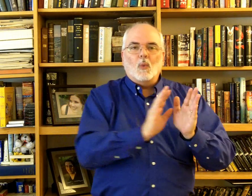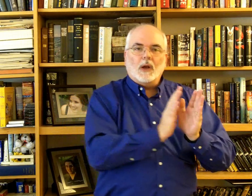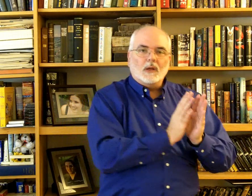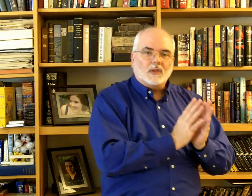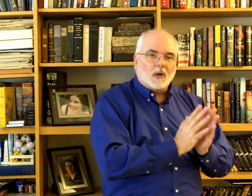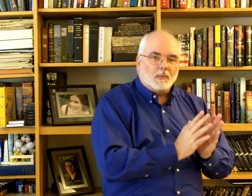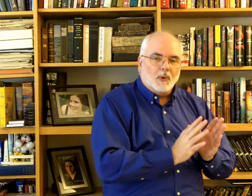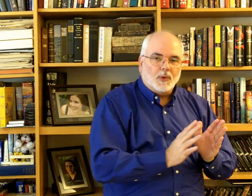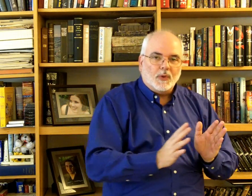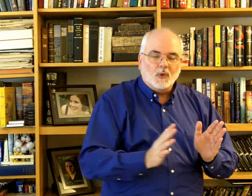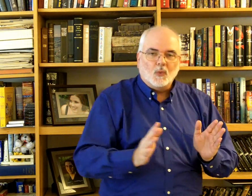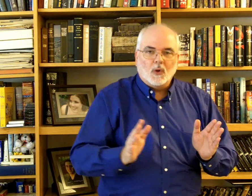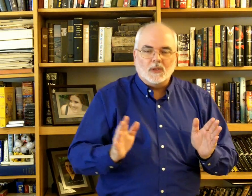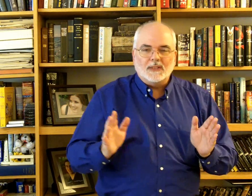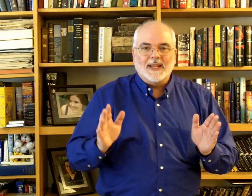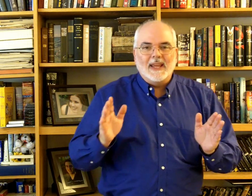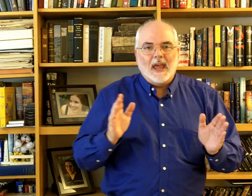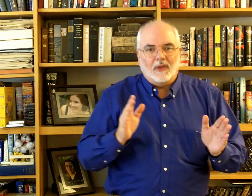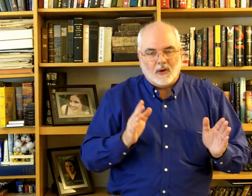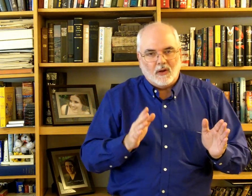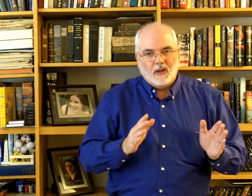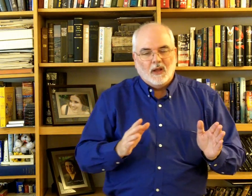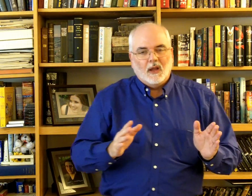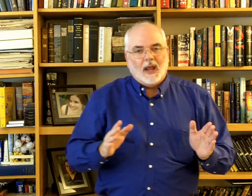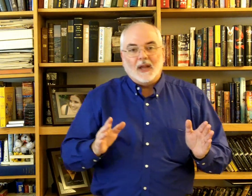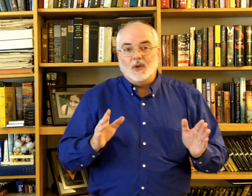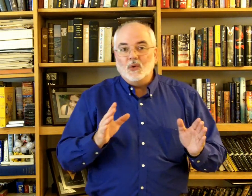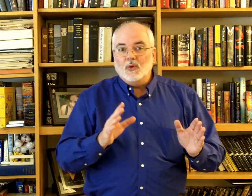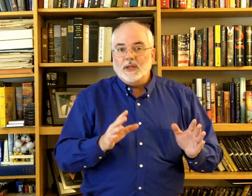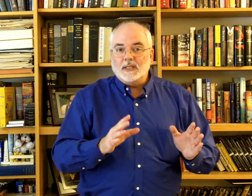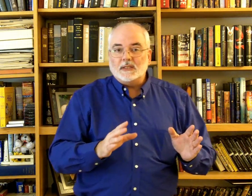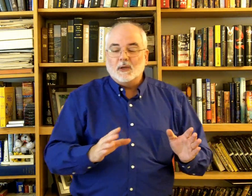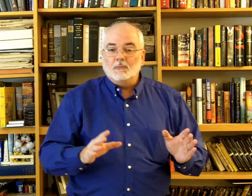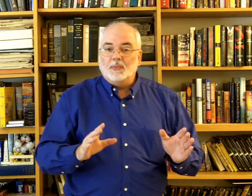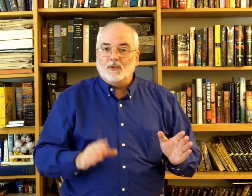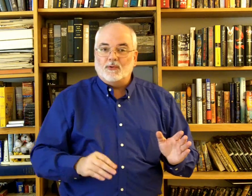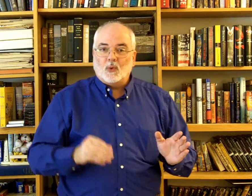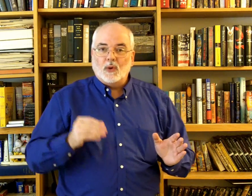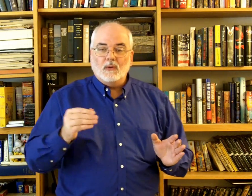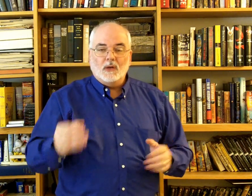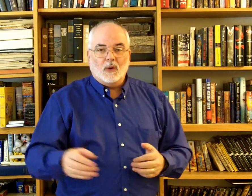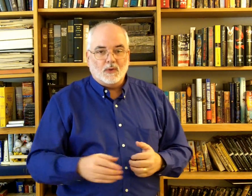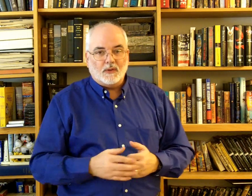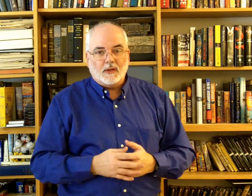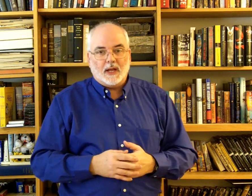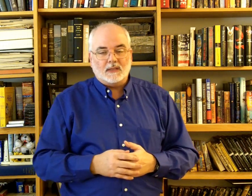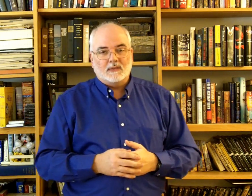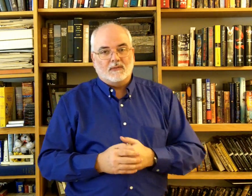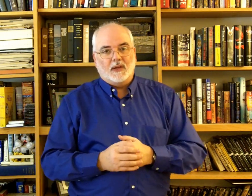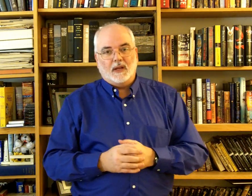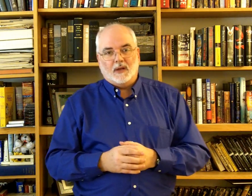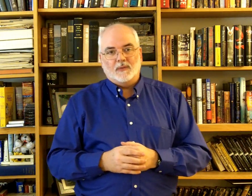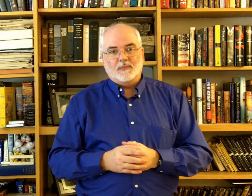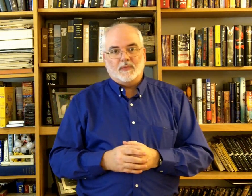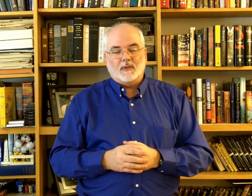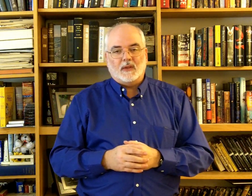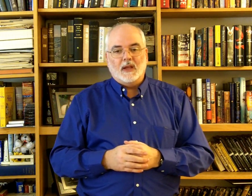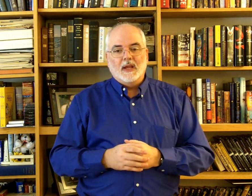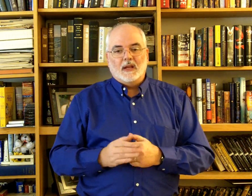Where you start to put those words together. And do this before you go to the next video. Okay. In the